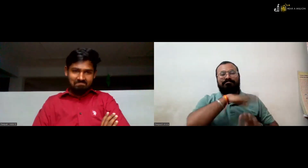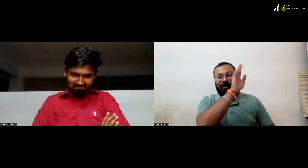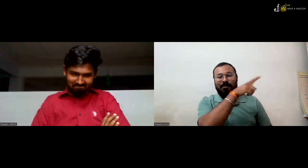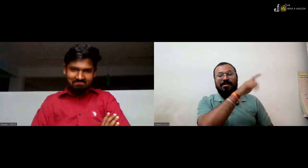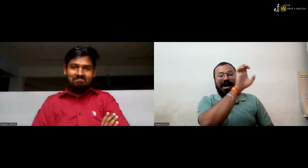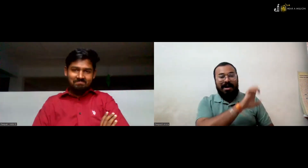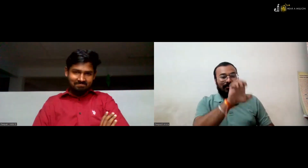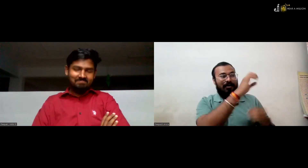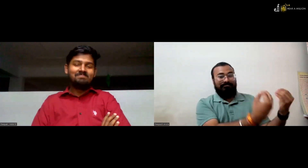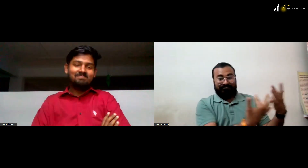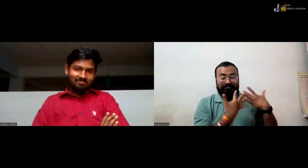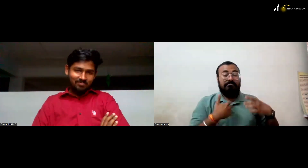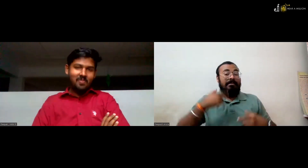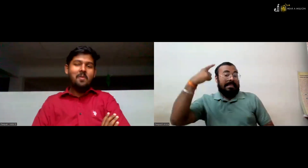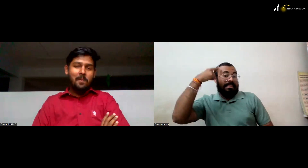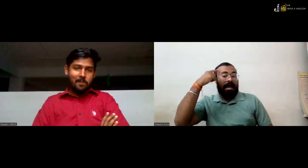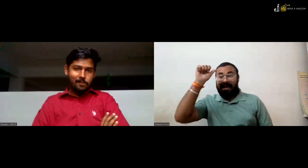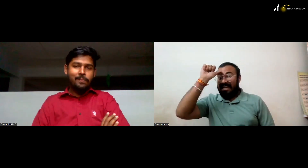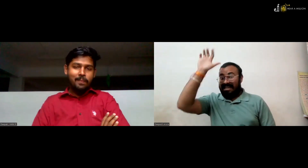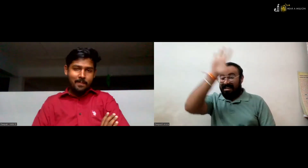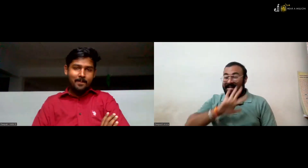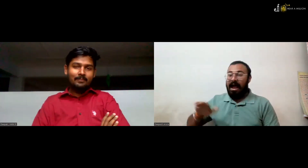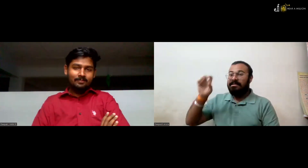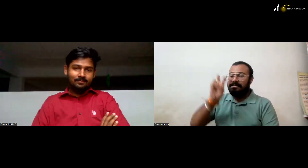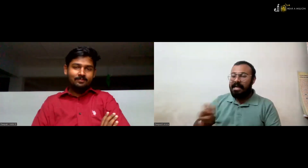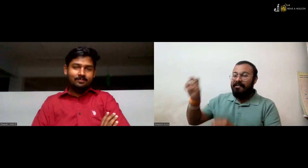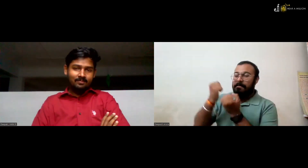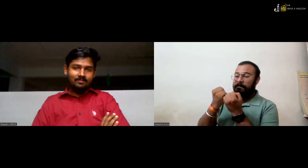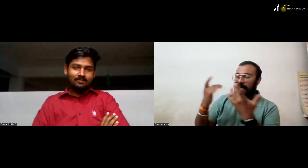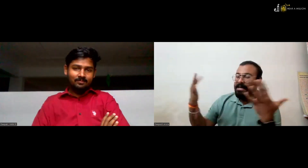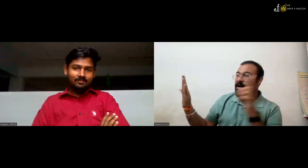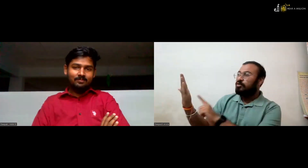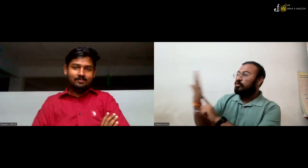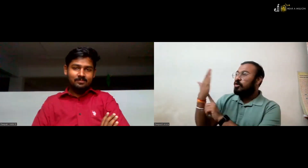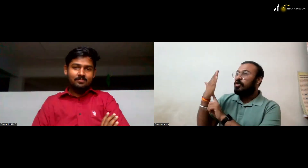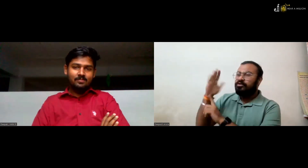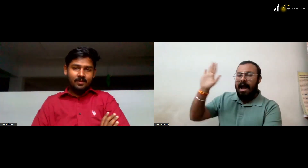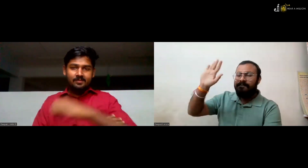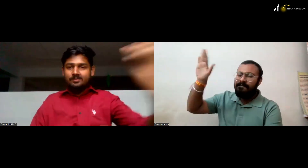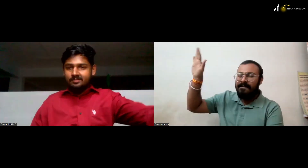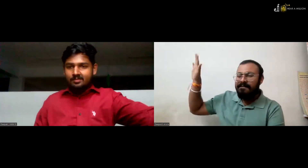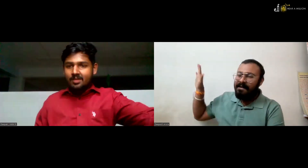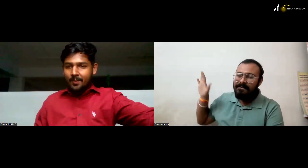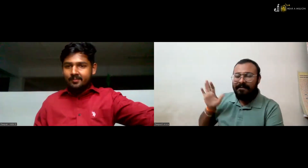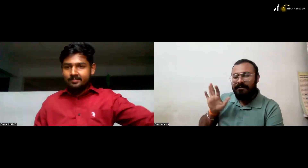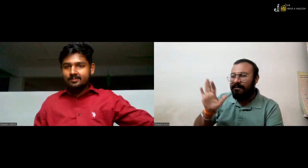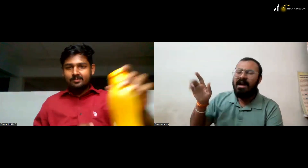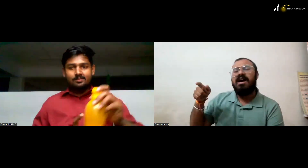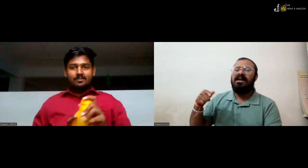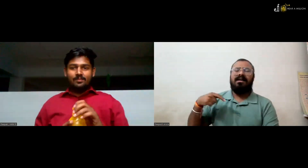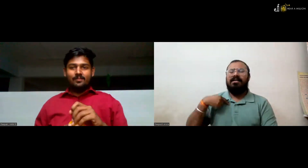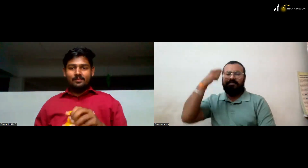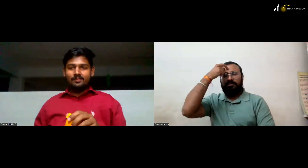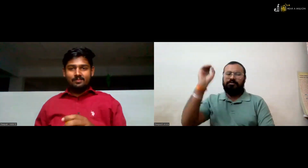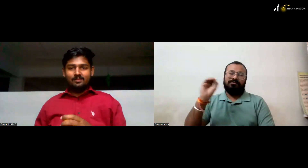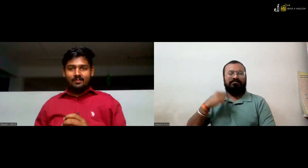to thank, like with the Europe experience, what I just thought, that persons are influencing me from Europe with the